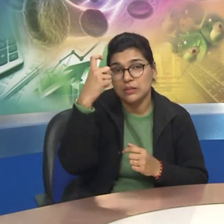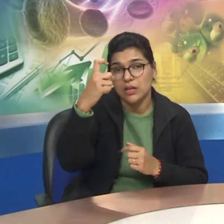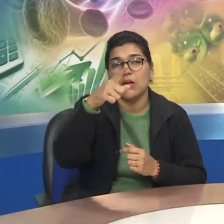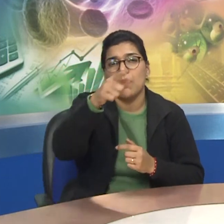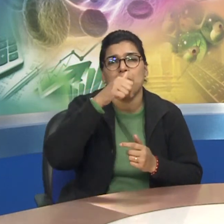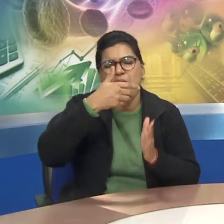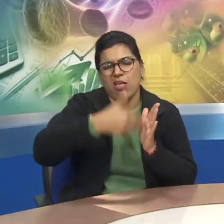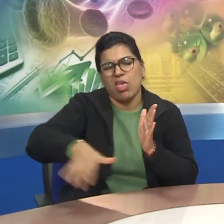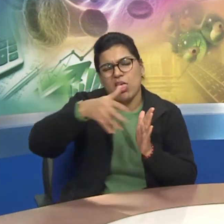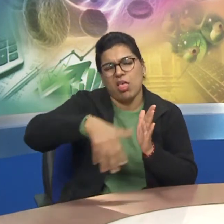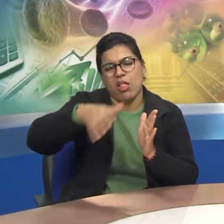Point 17.